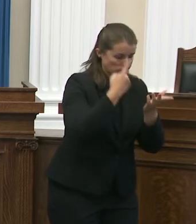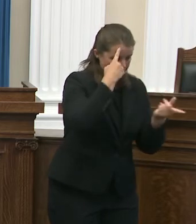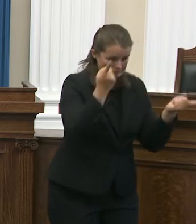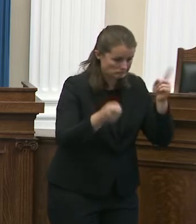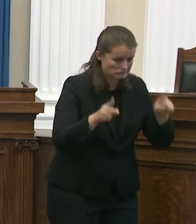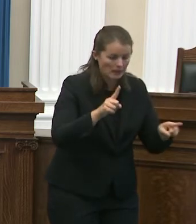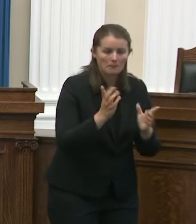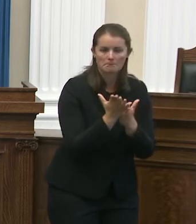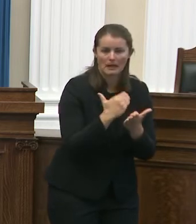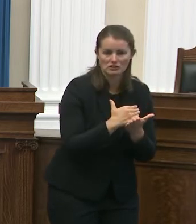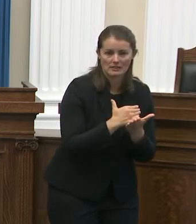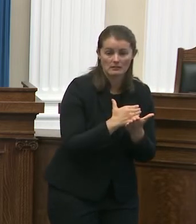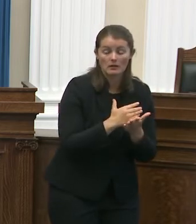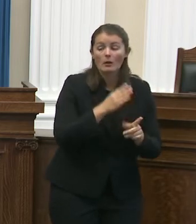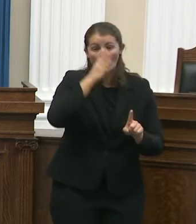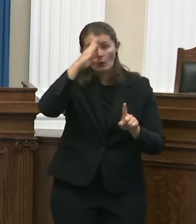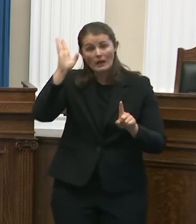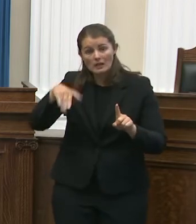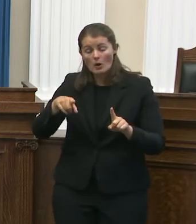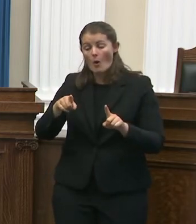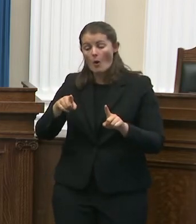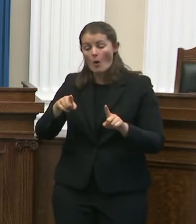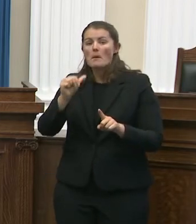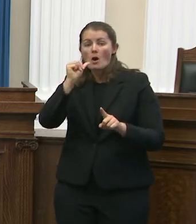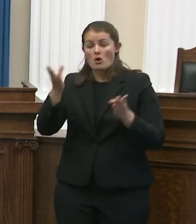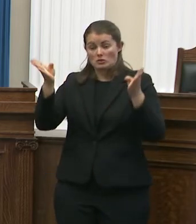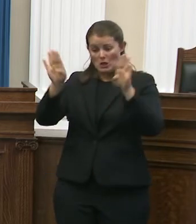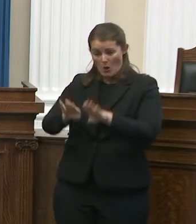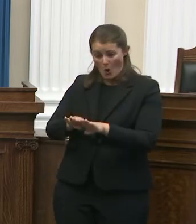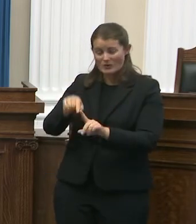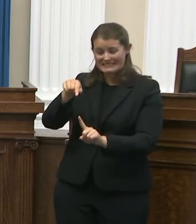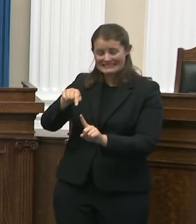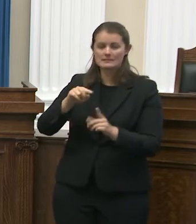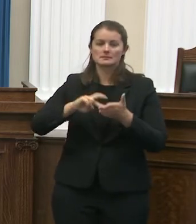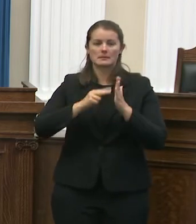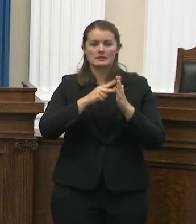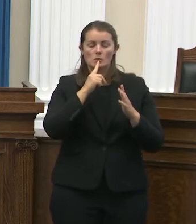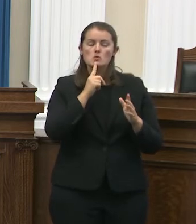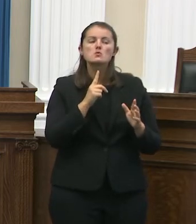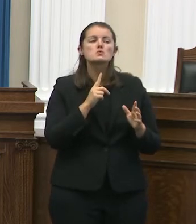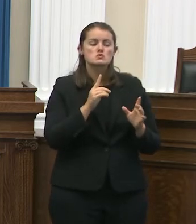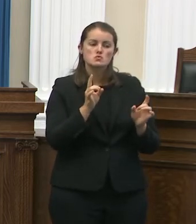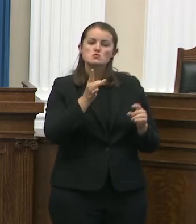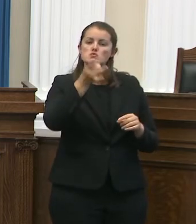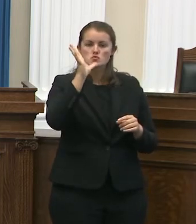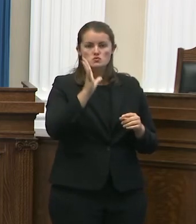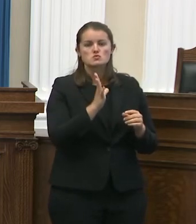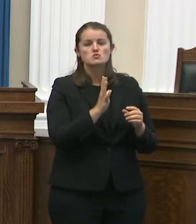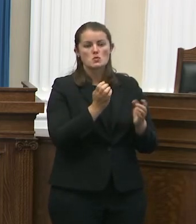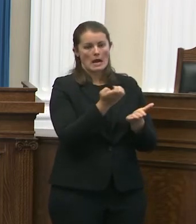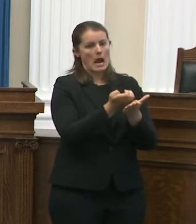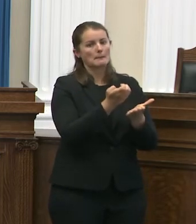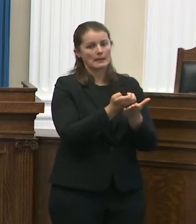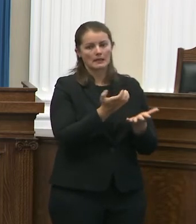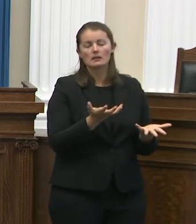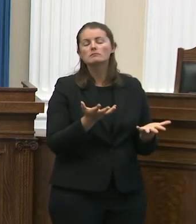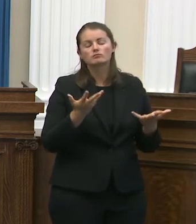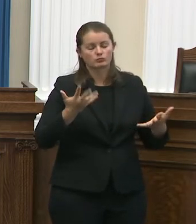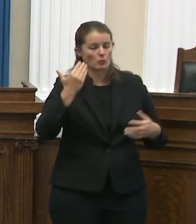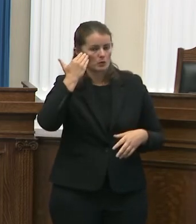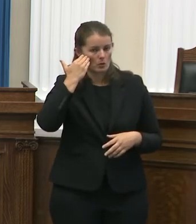further affect our economy and impede our economic recovery. When we began reopening,